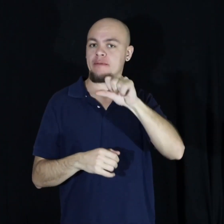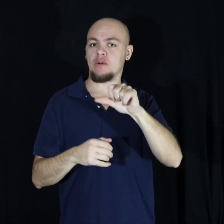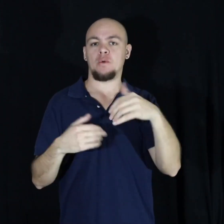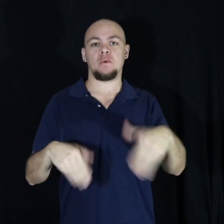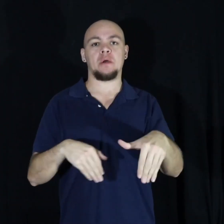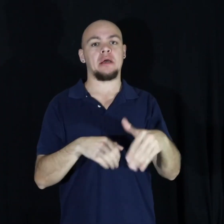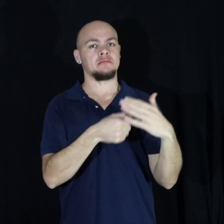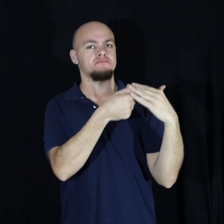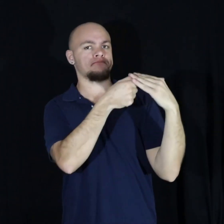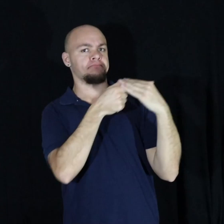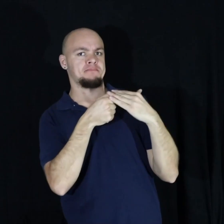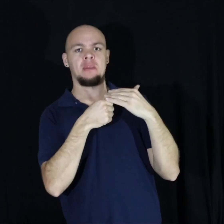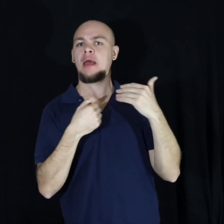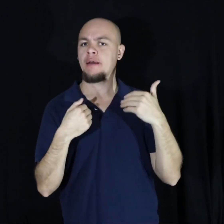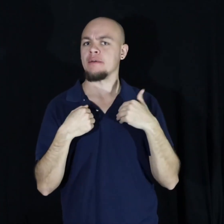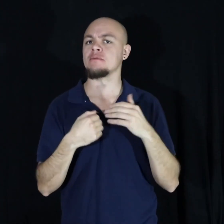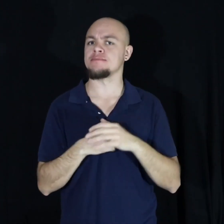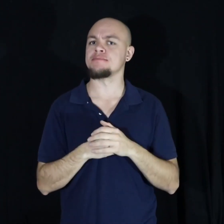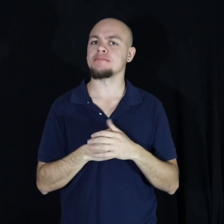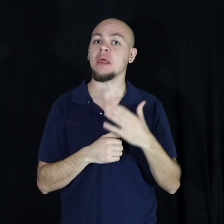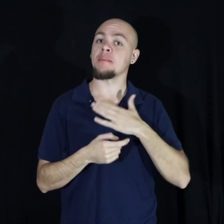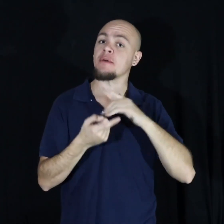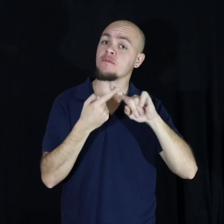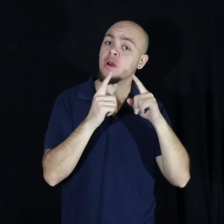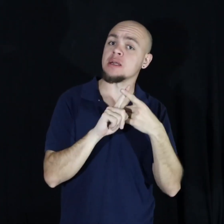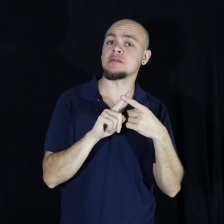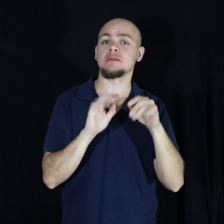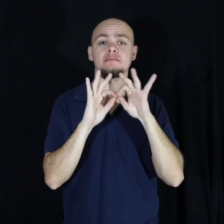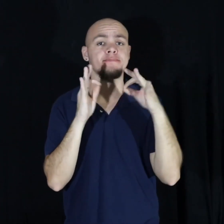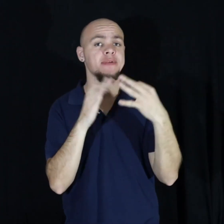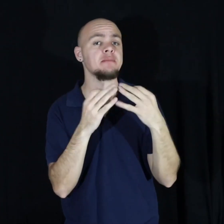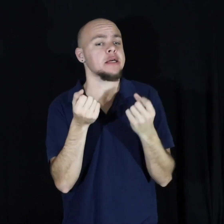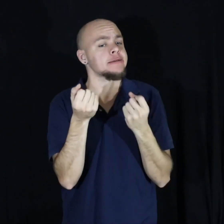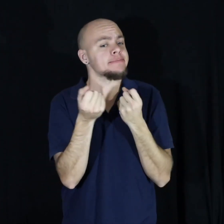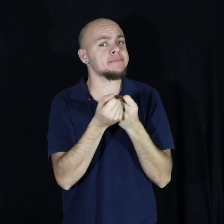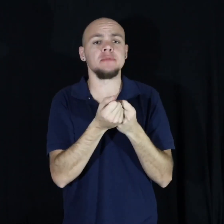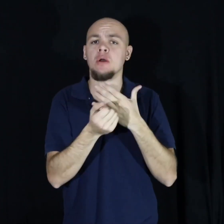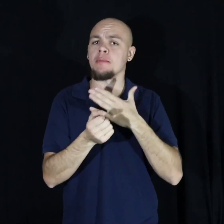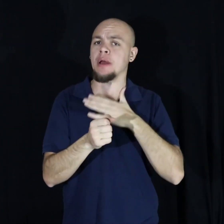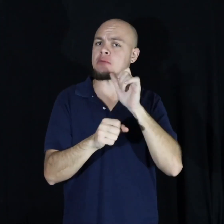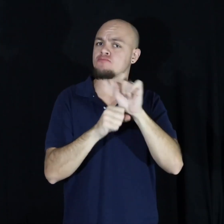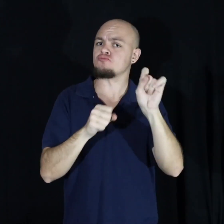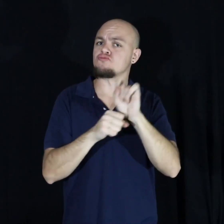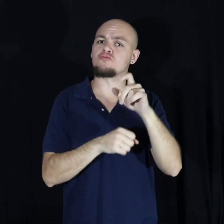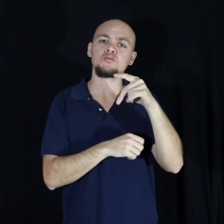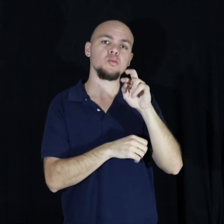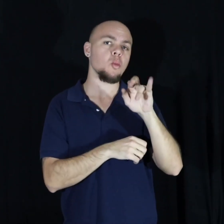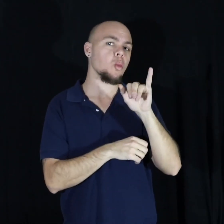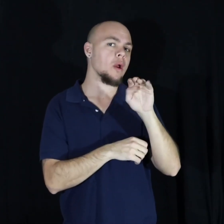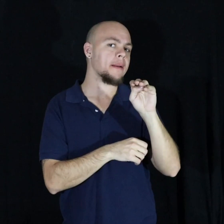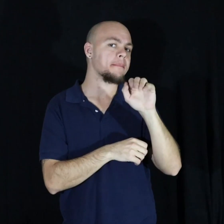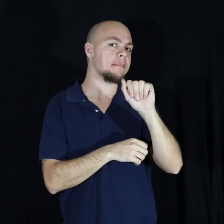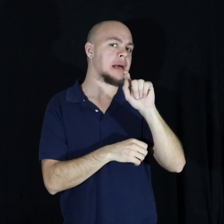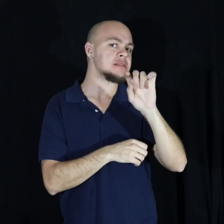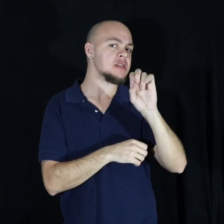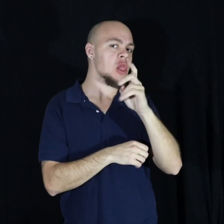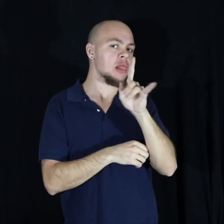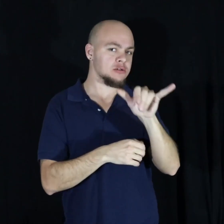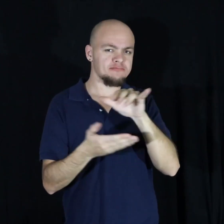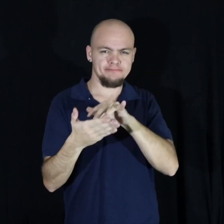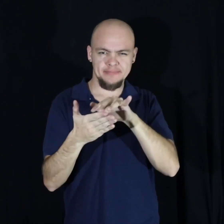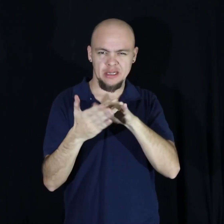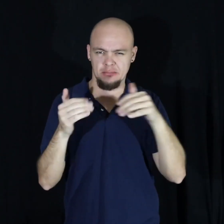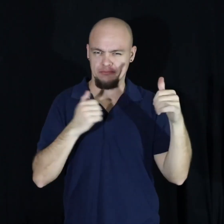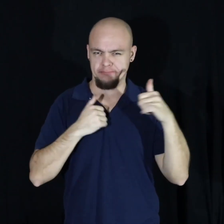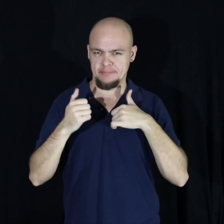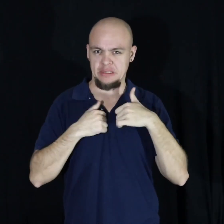without pushback. My closest friends and family were always supportive of my pursuit of primatology, but it was not always